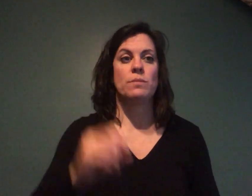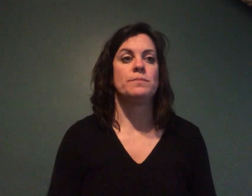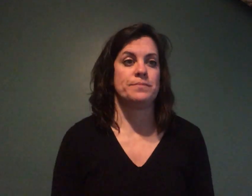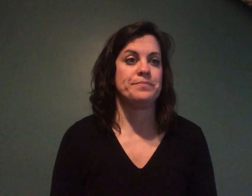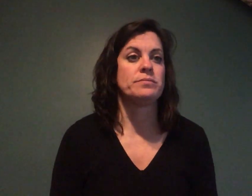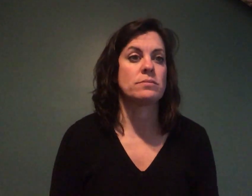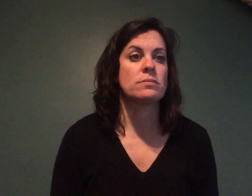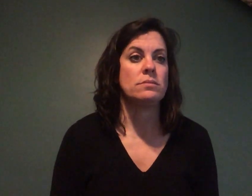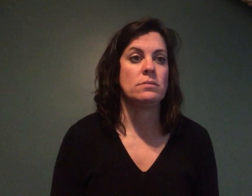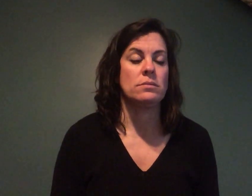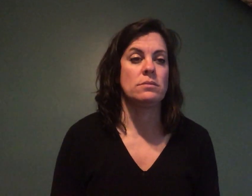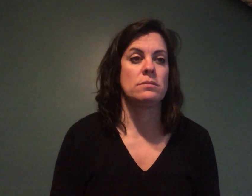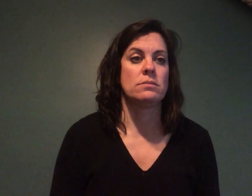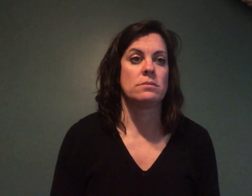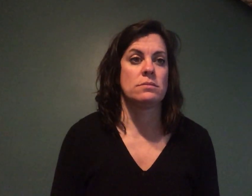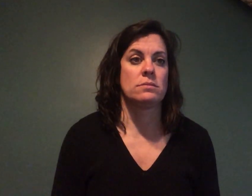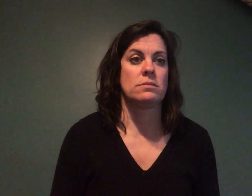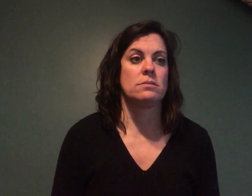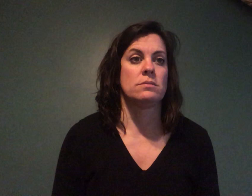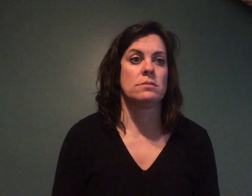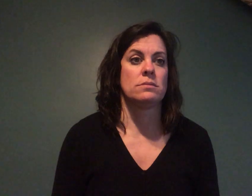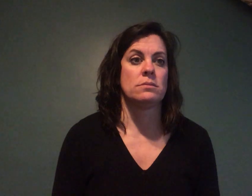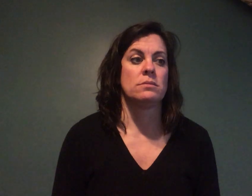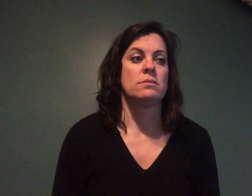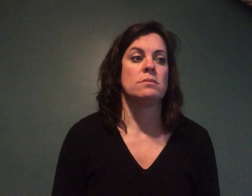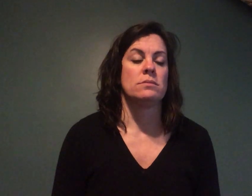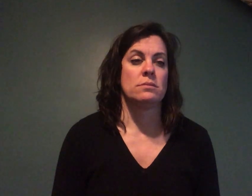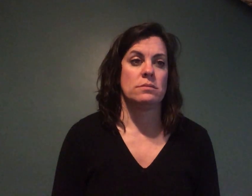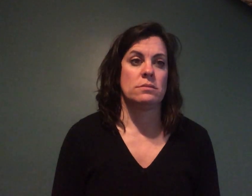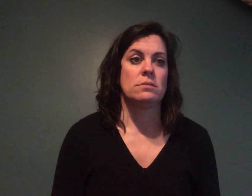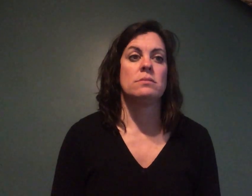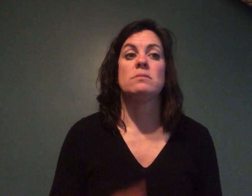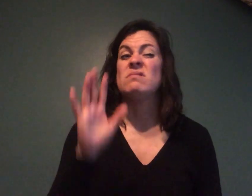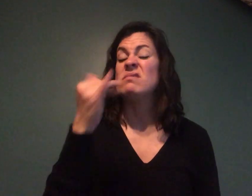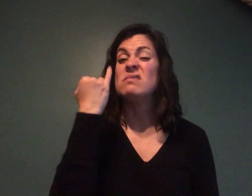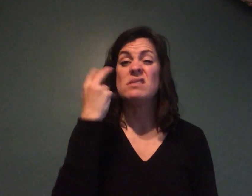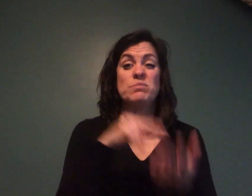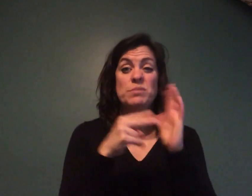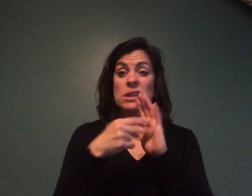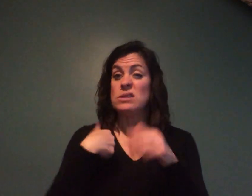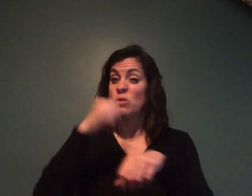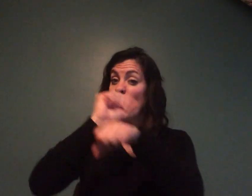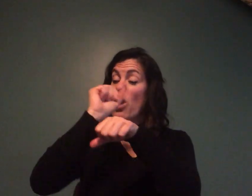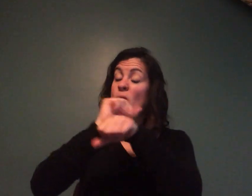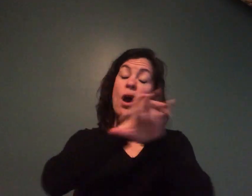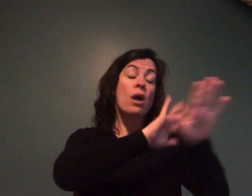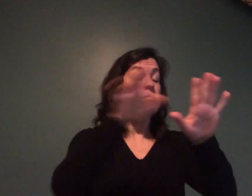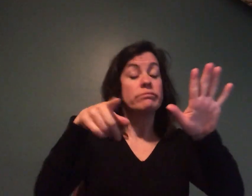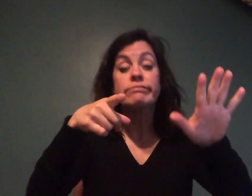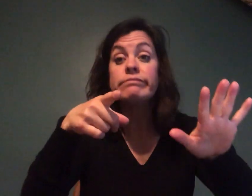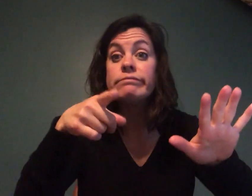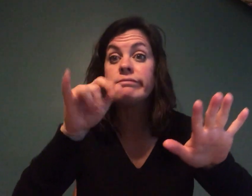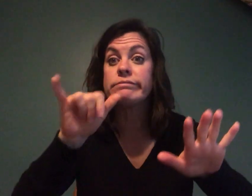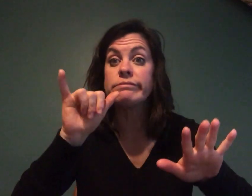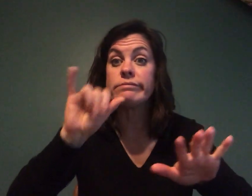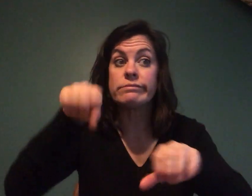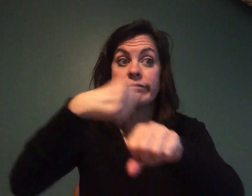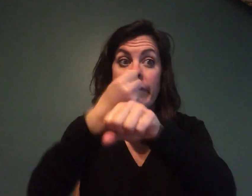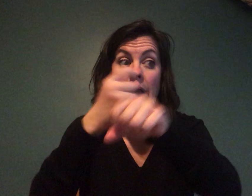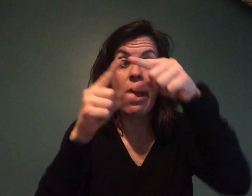out. There's your typical lockout device setup right there. Okay, and that would be for an electrical